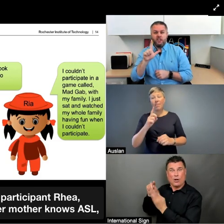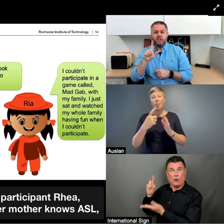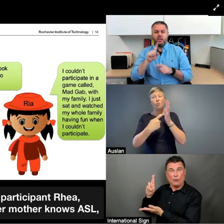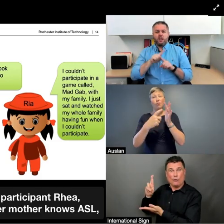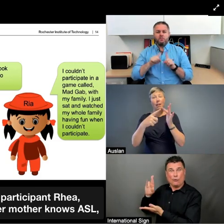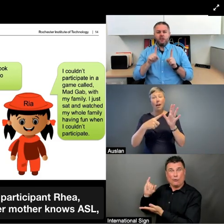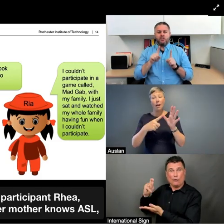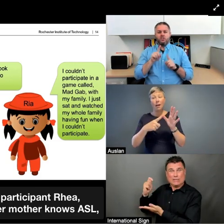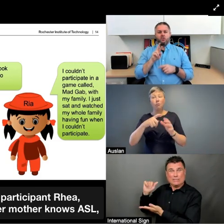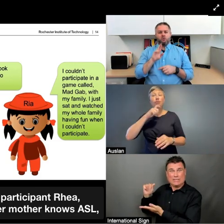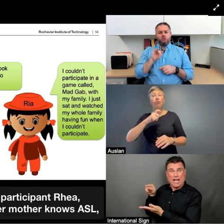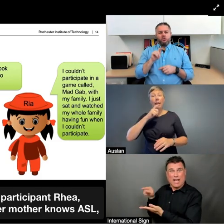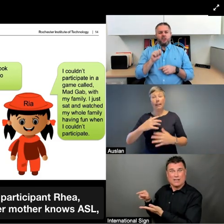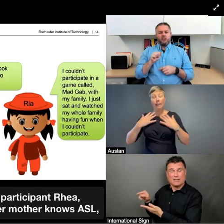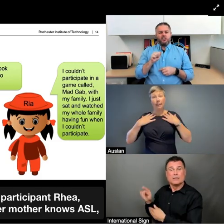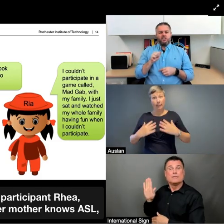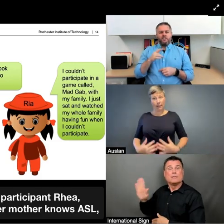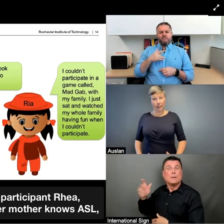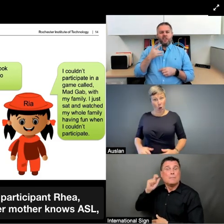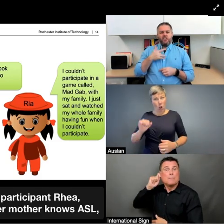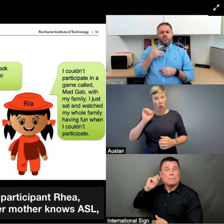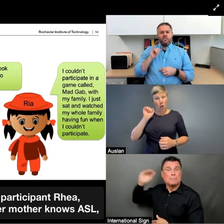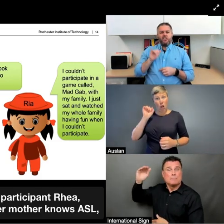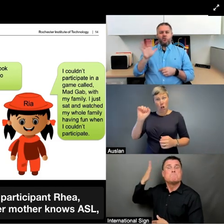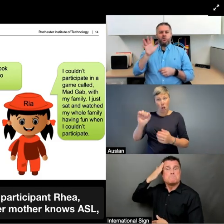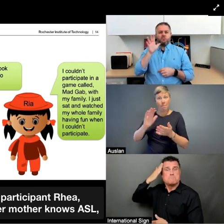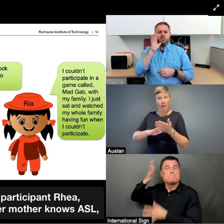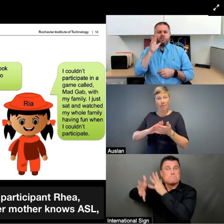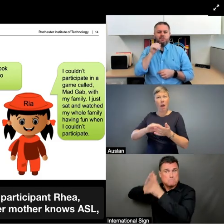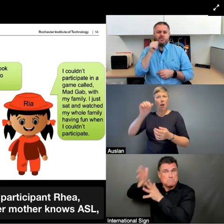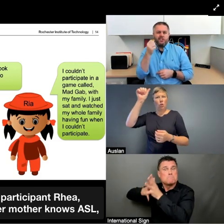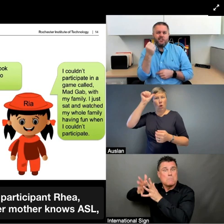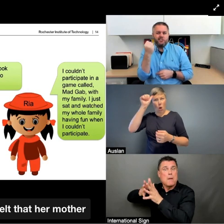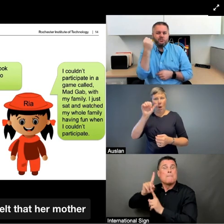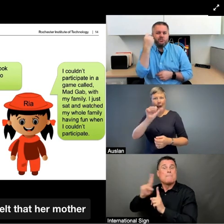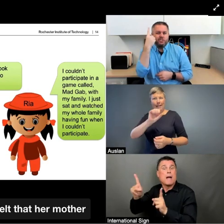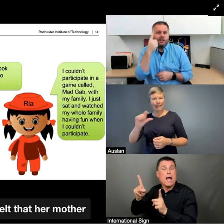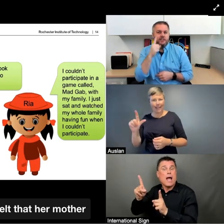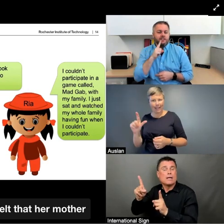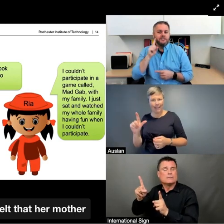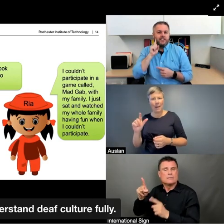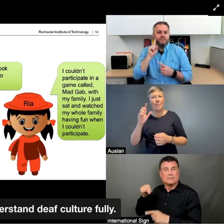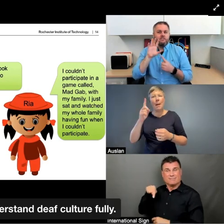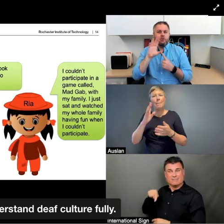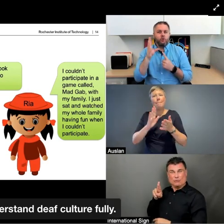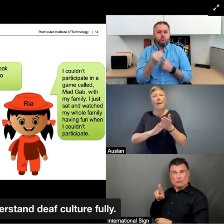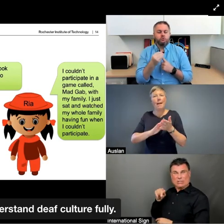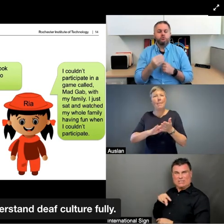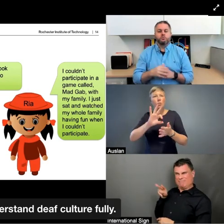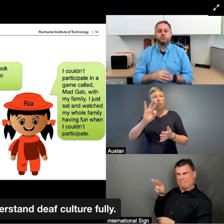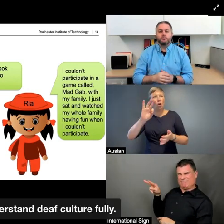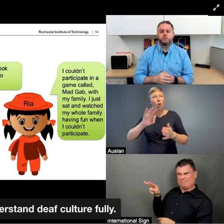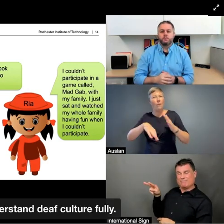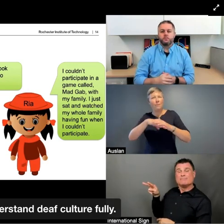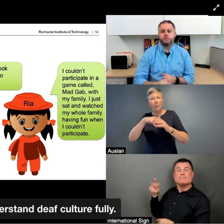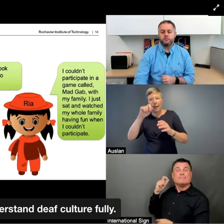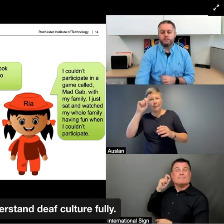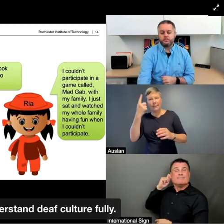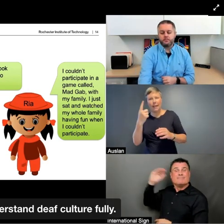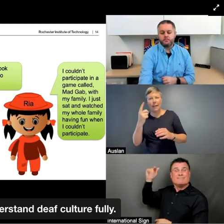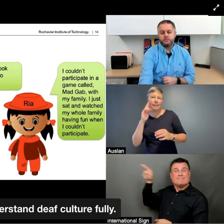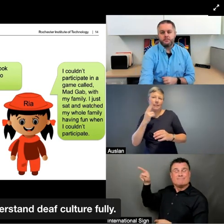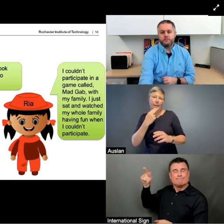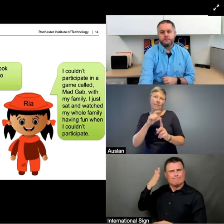For participant Rhea, while her mother knows ASL, she felt that her mother did not understand deaf